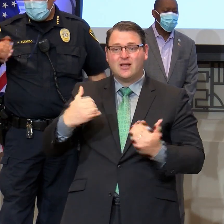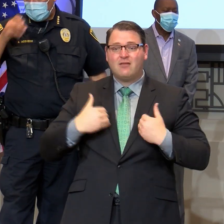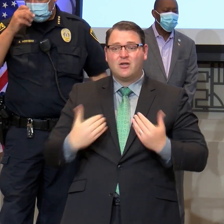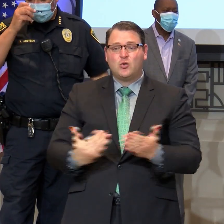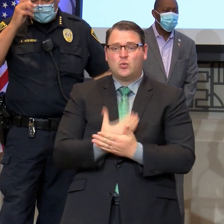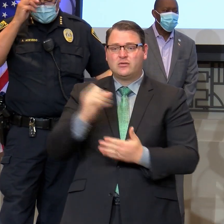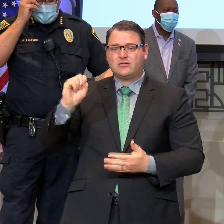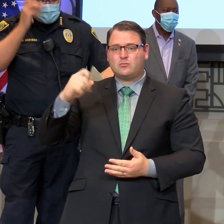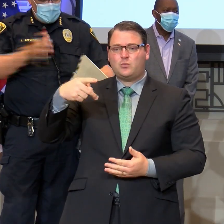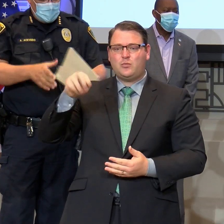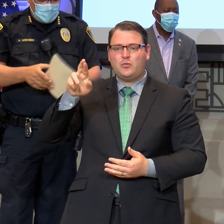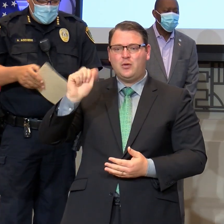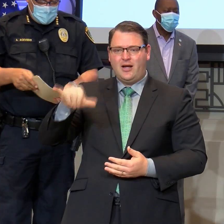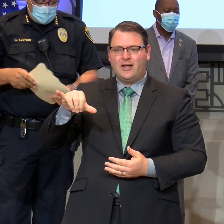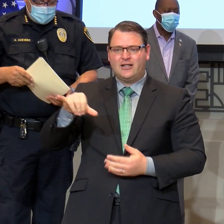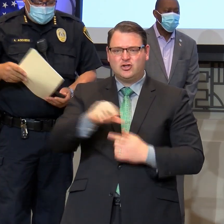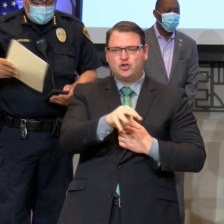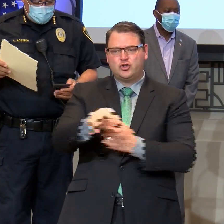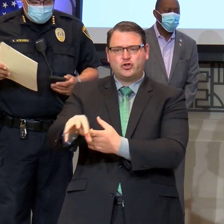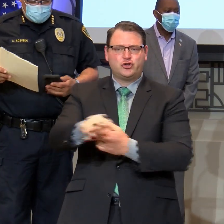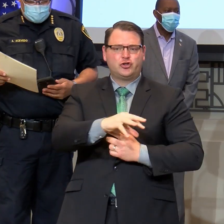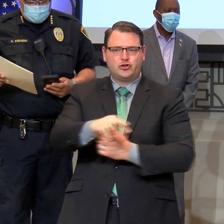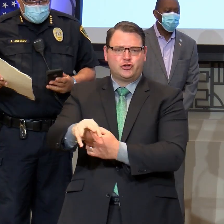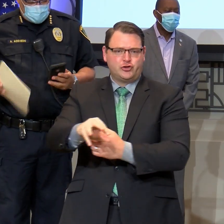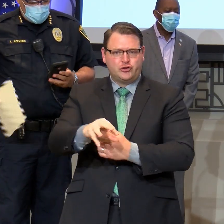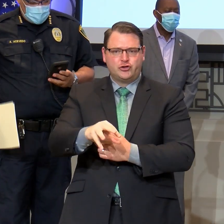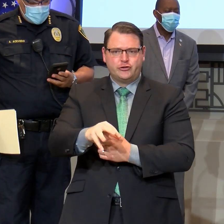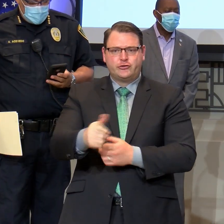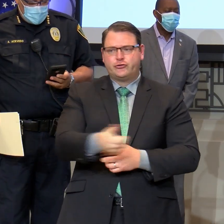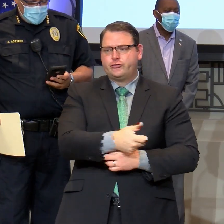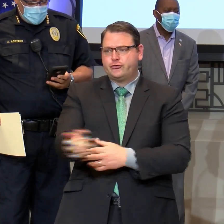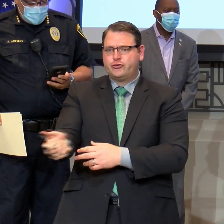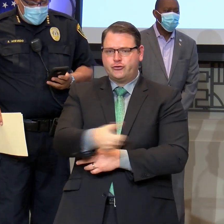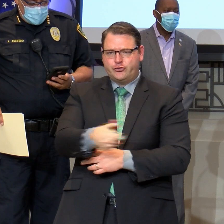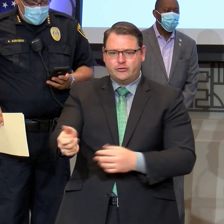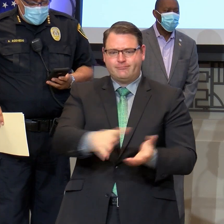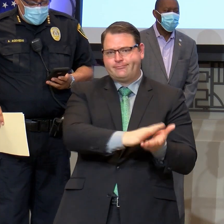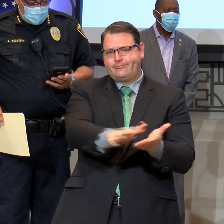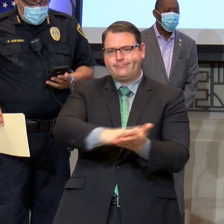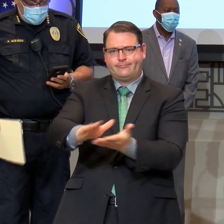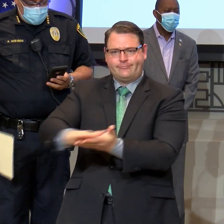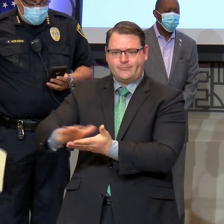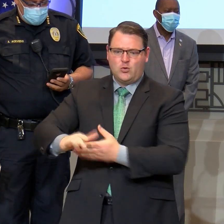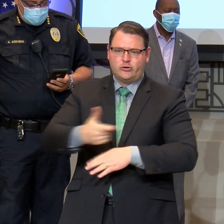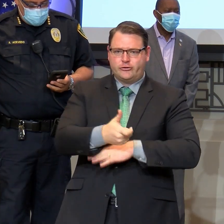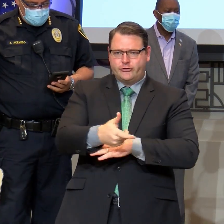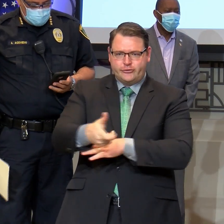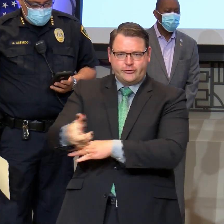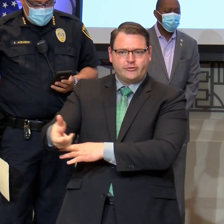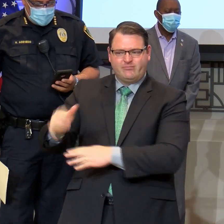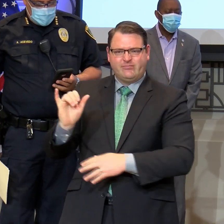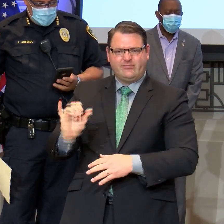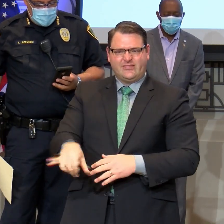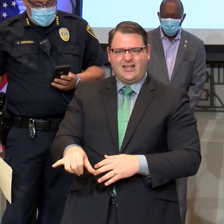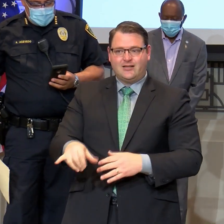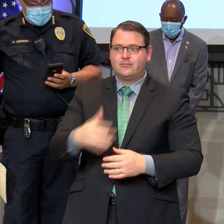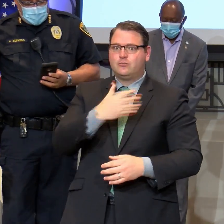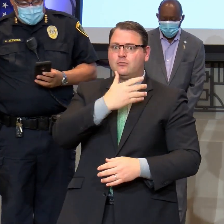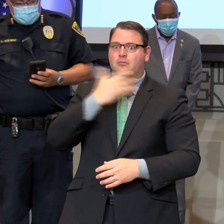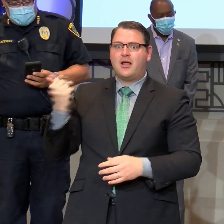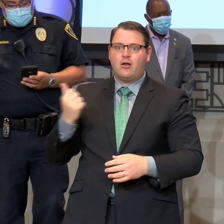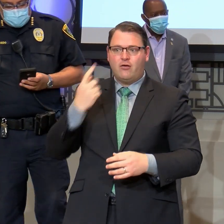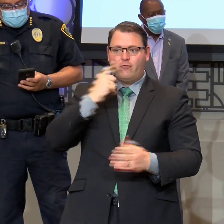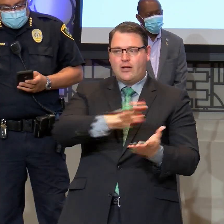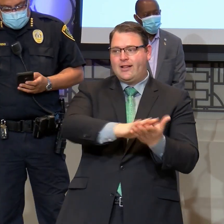enhancement to what we have been doing in the last month or so. And this is going to allow us to better disinfect